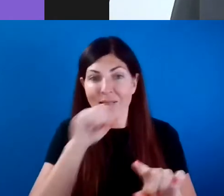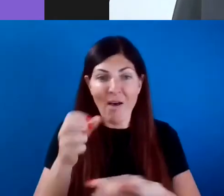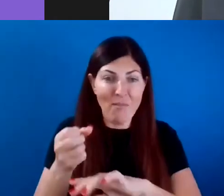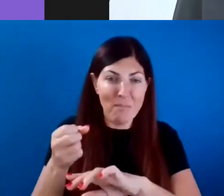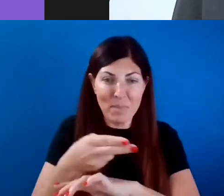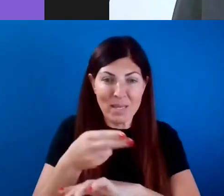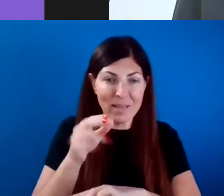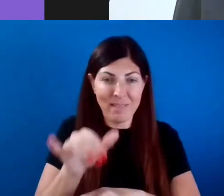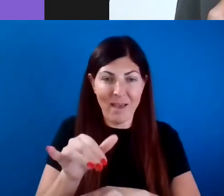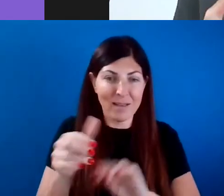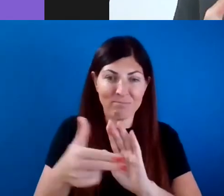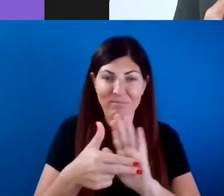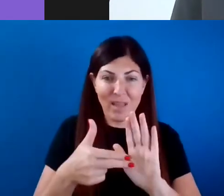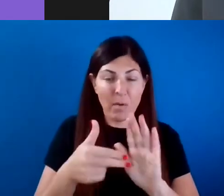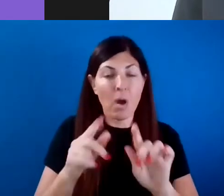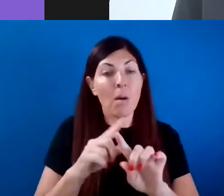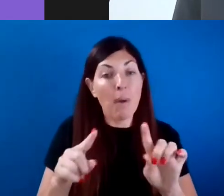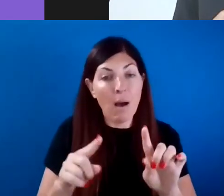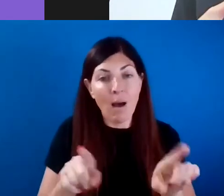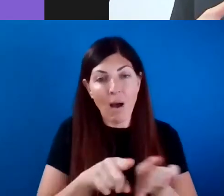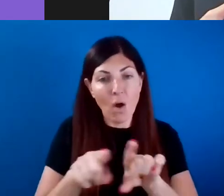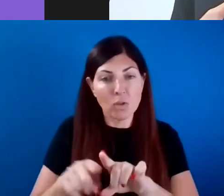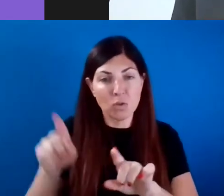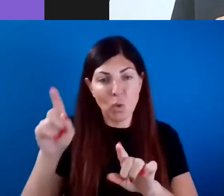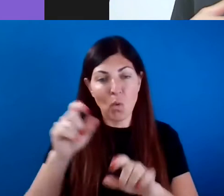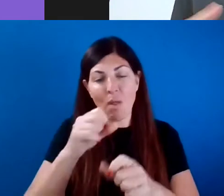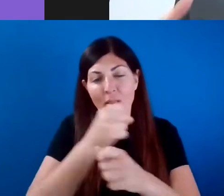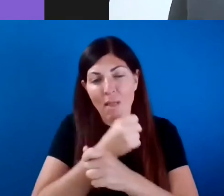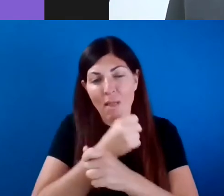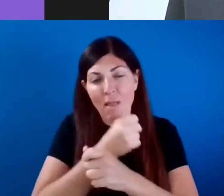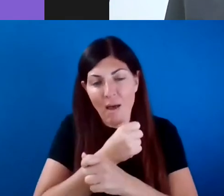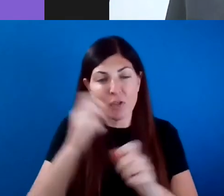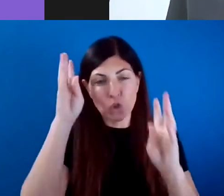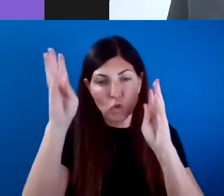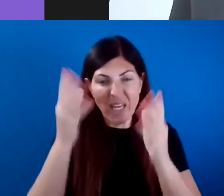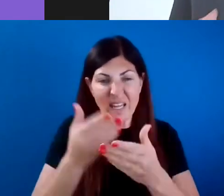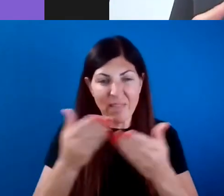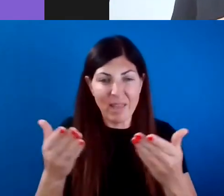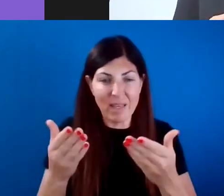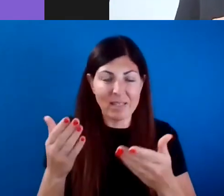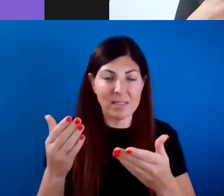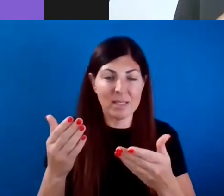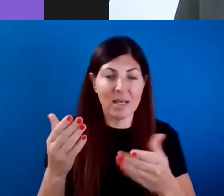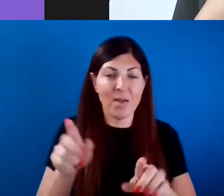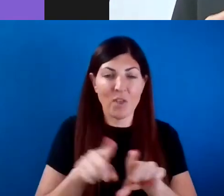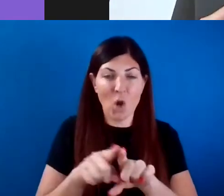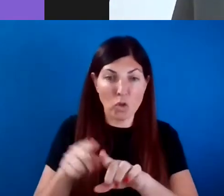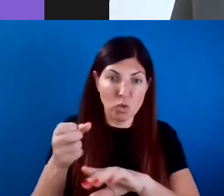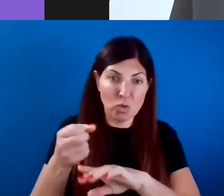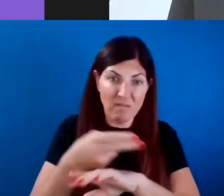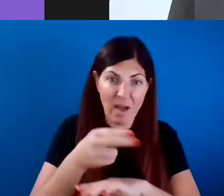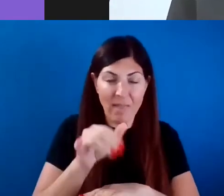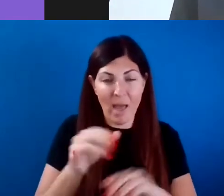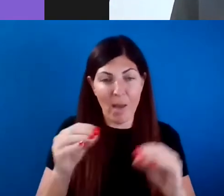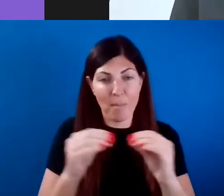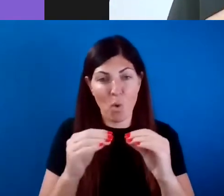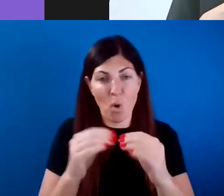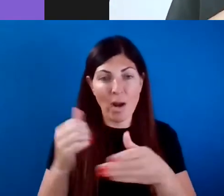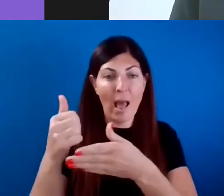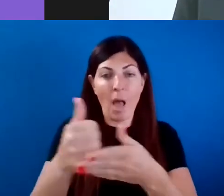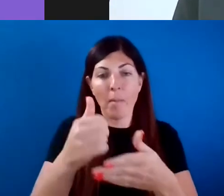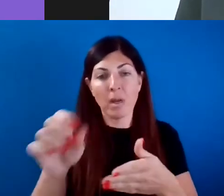but I love creating things that defy that even more, and specifically helping other people within the